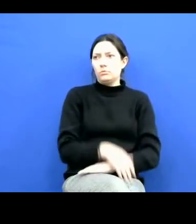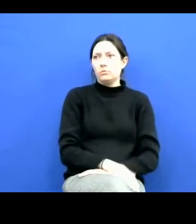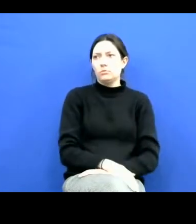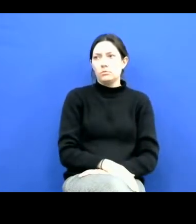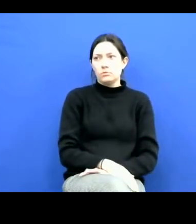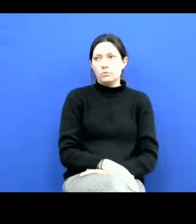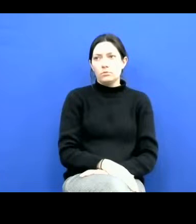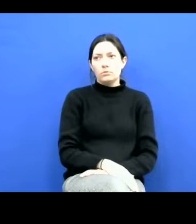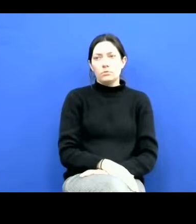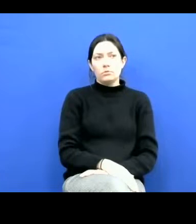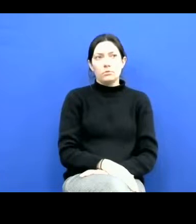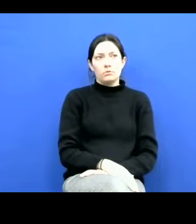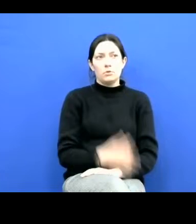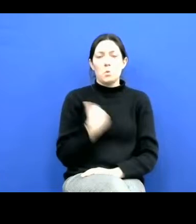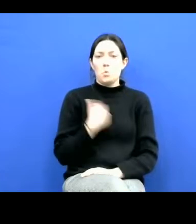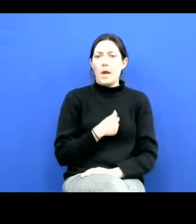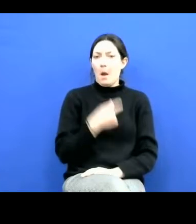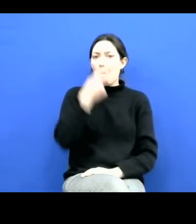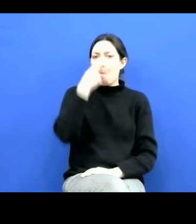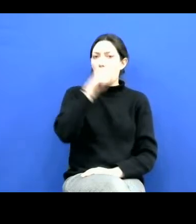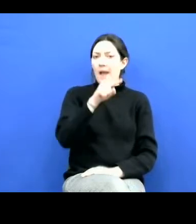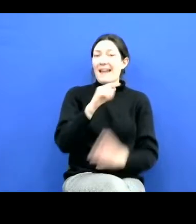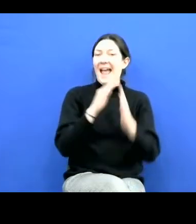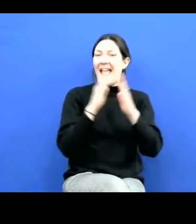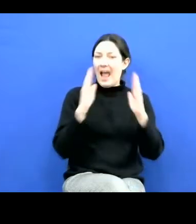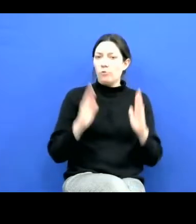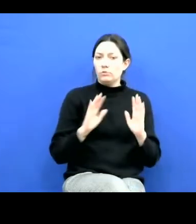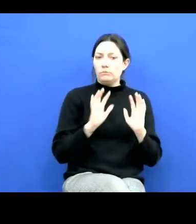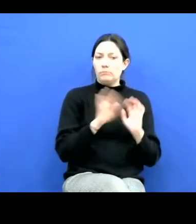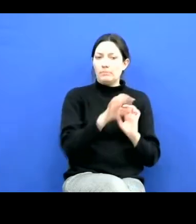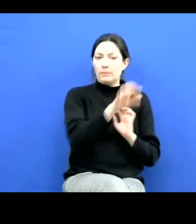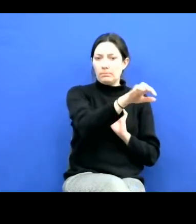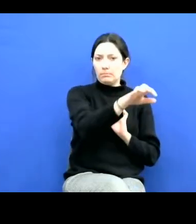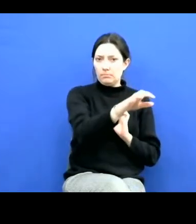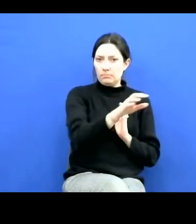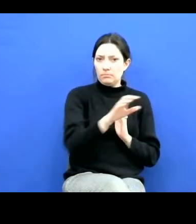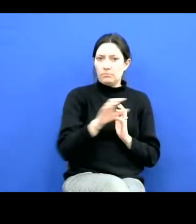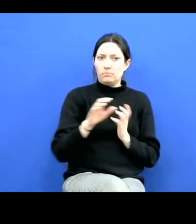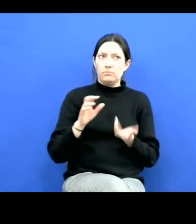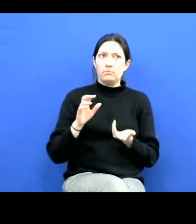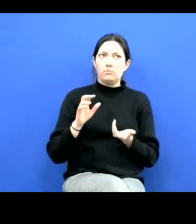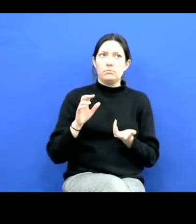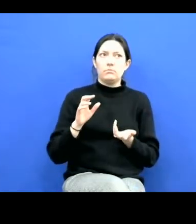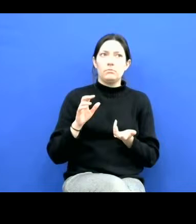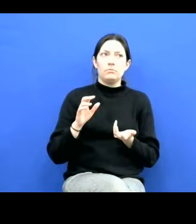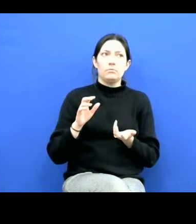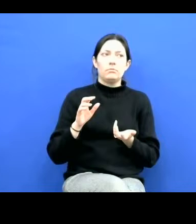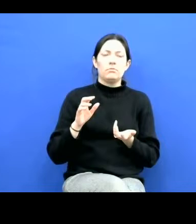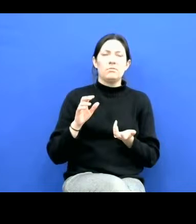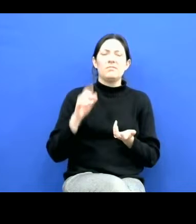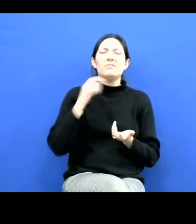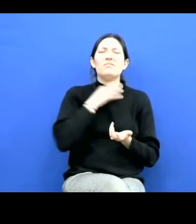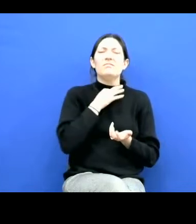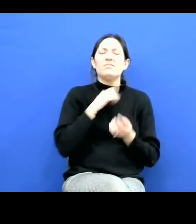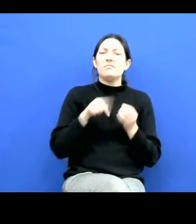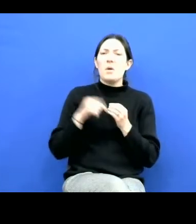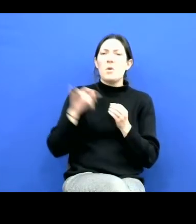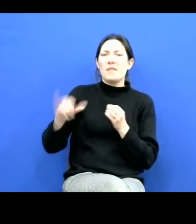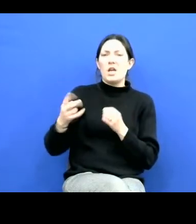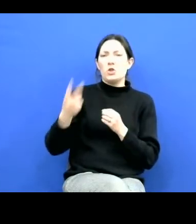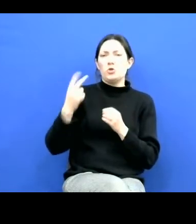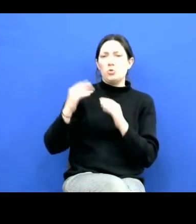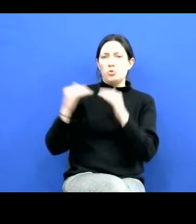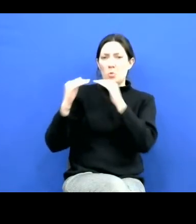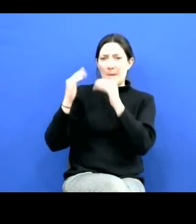we wouldn't have issue with that. I don't know the ranch style, they're called ranch. Are these 2-story high buildings or are